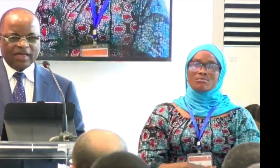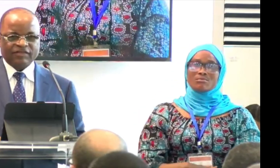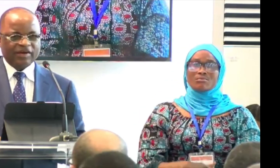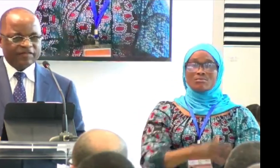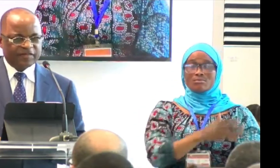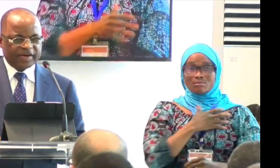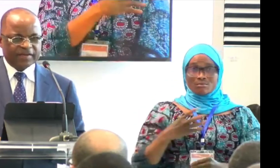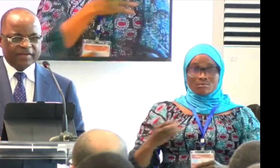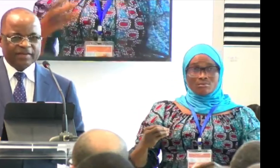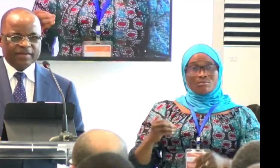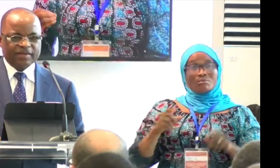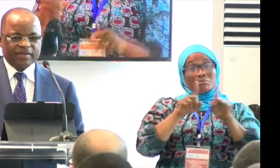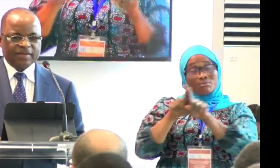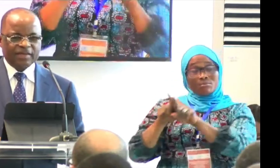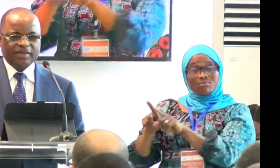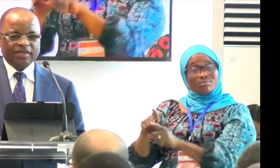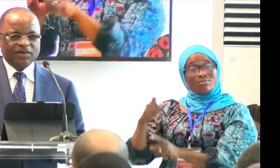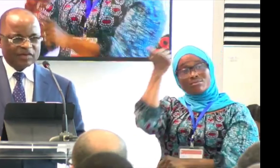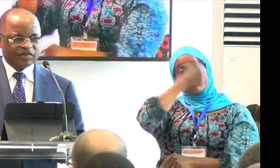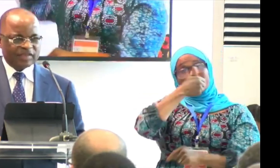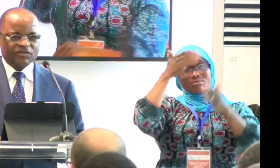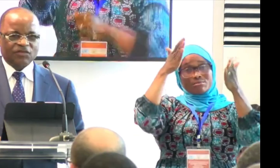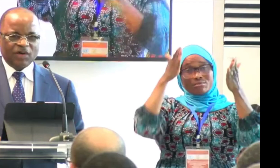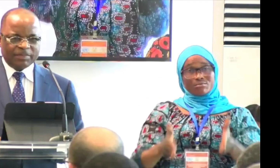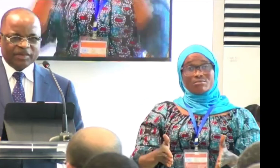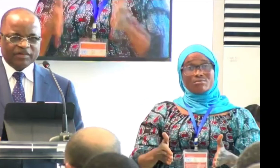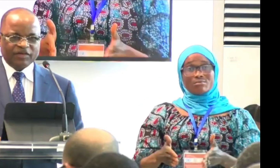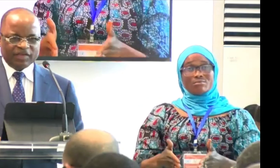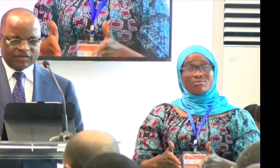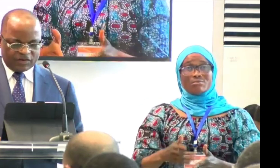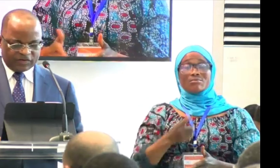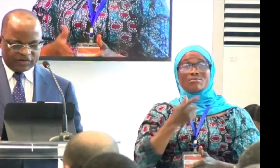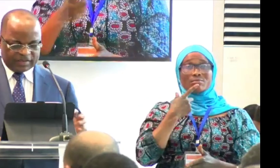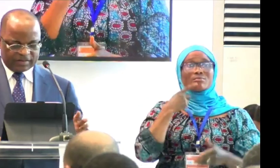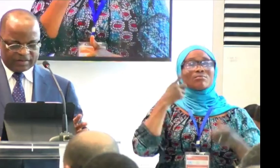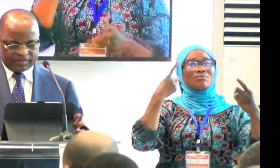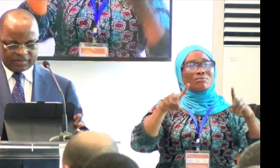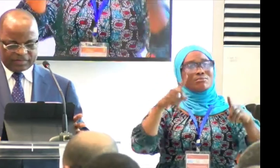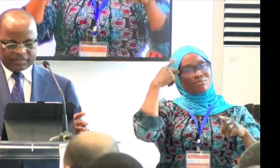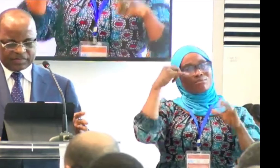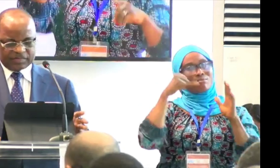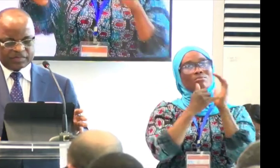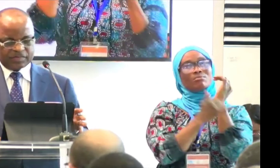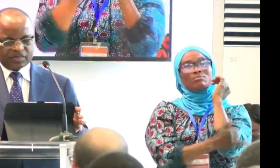And as an African, he wants things to happen for this country.